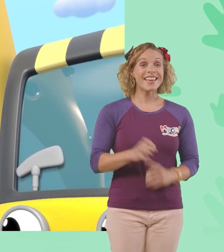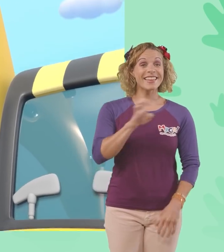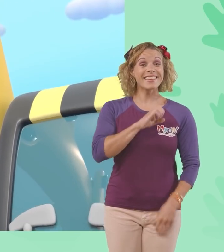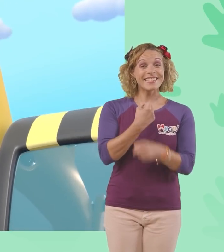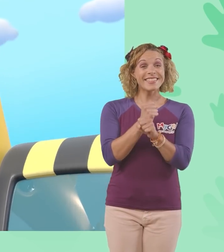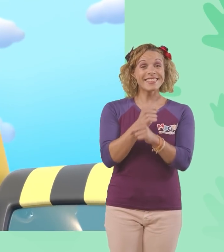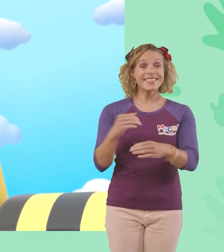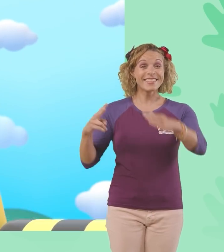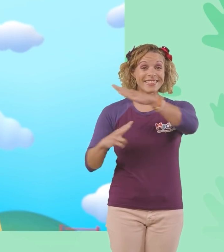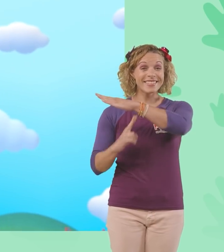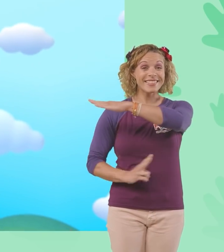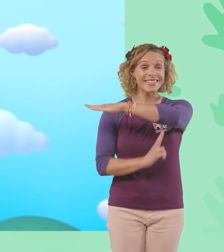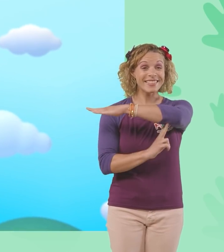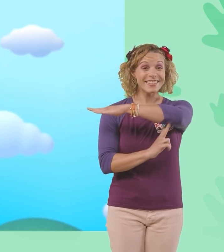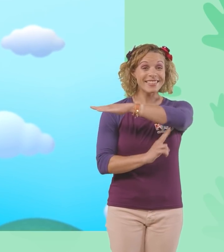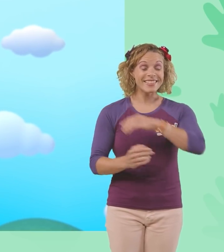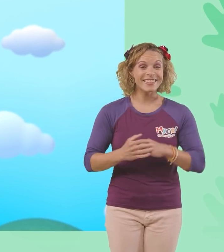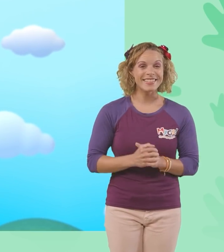Oh, Eric's made a bridge!